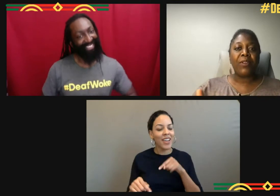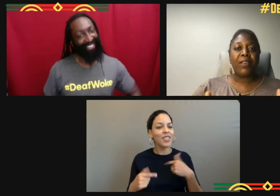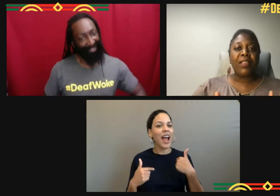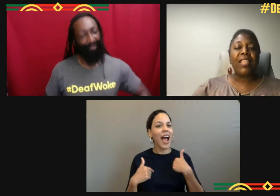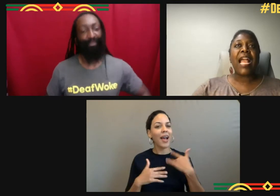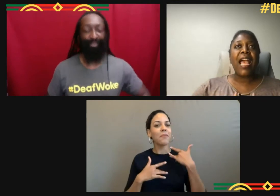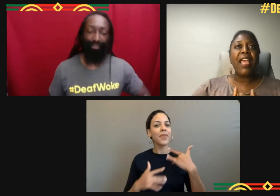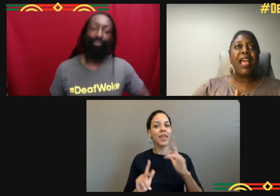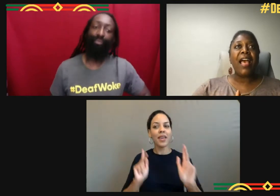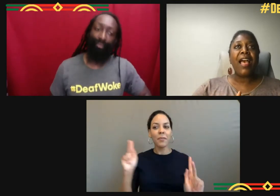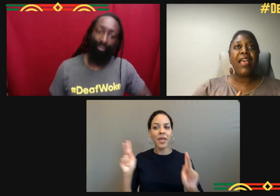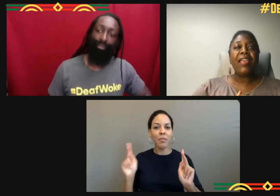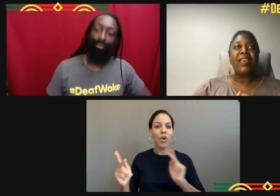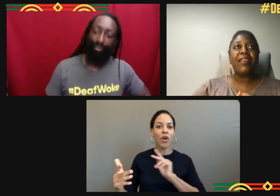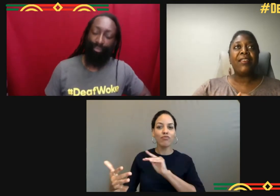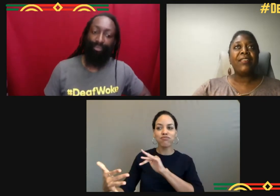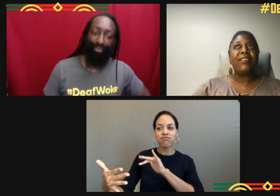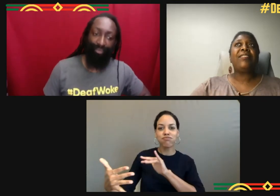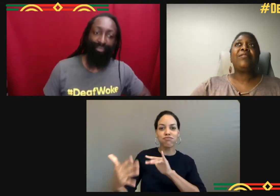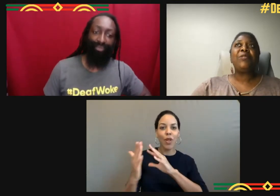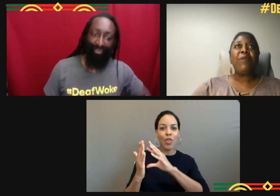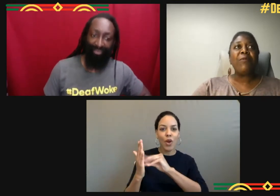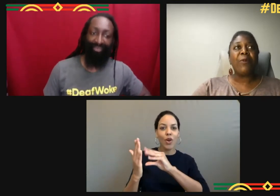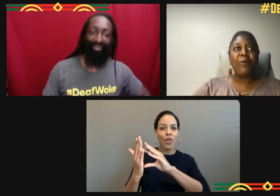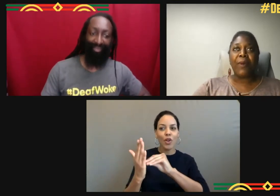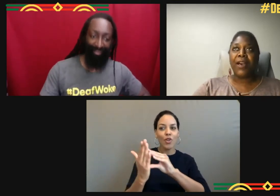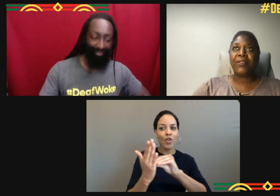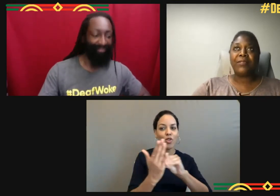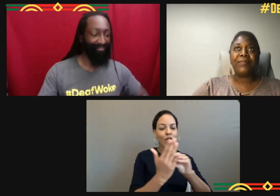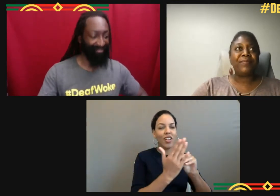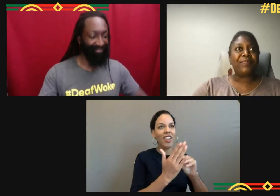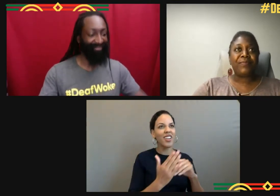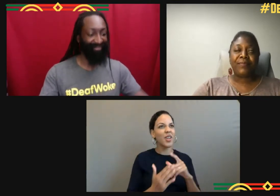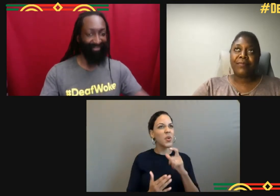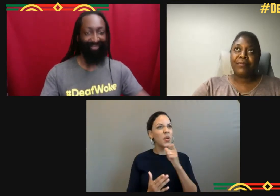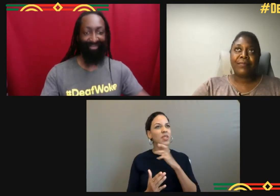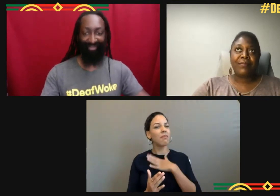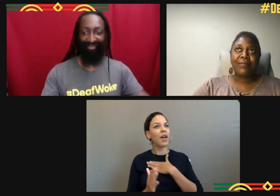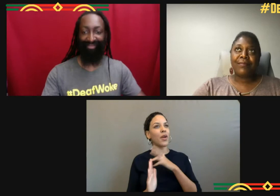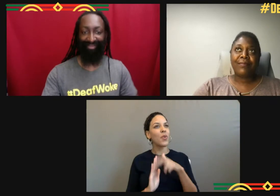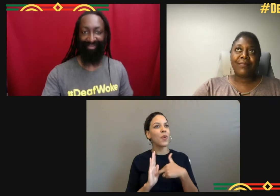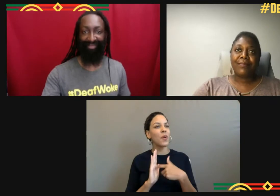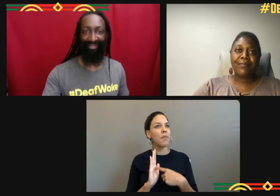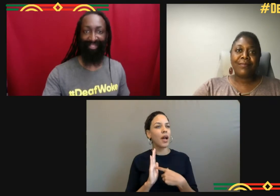people. Like I, who's my role model?